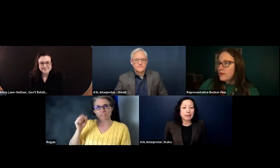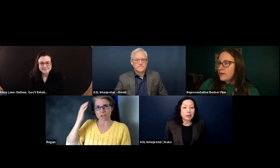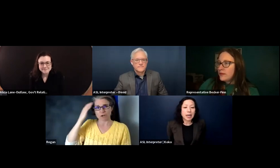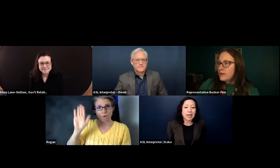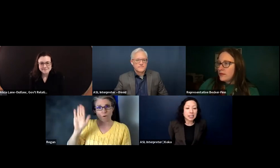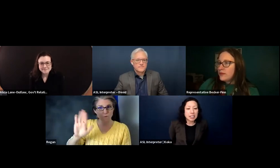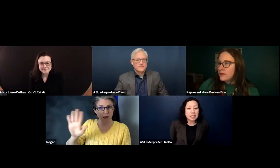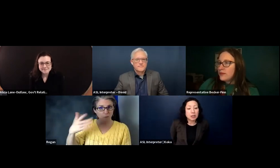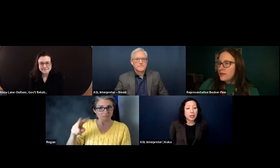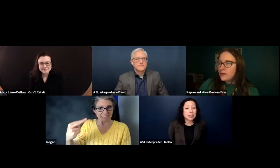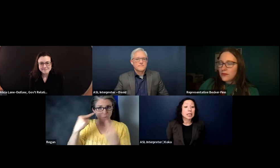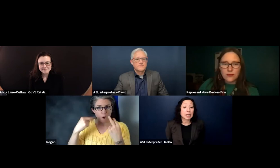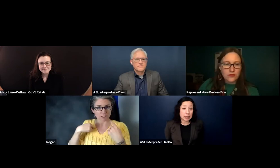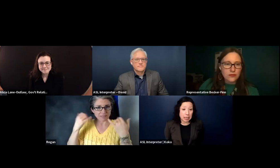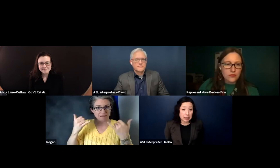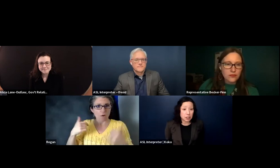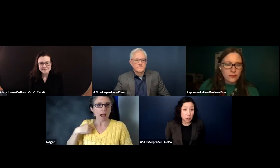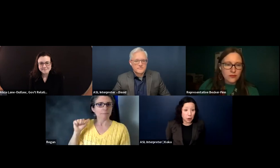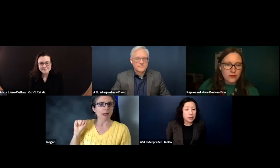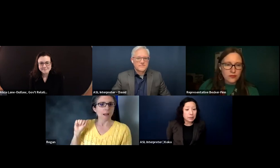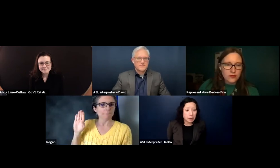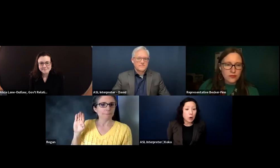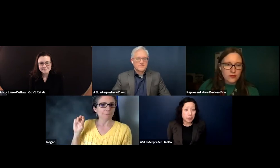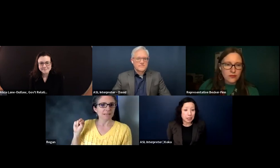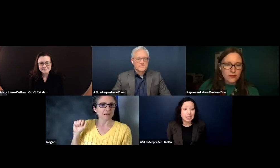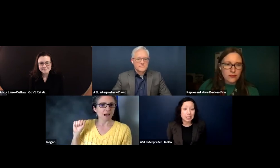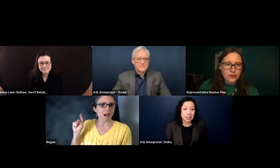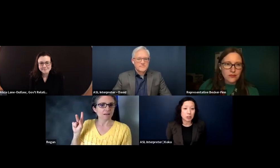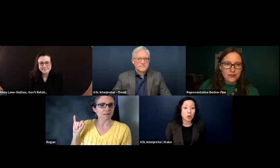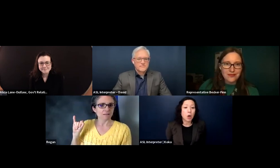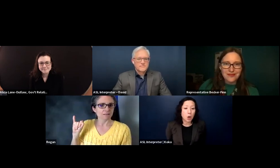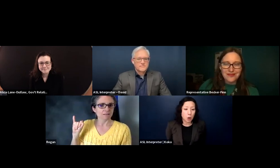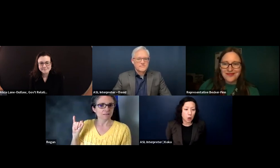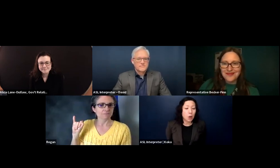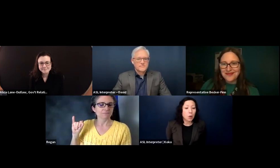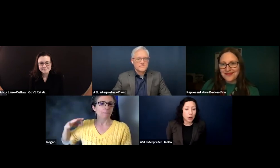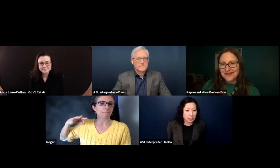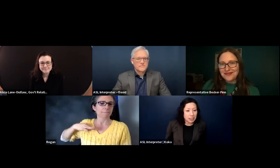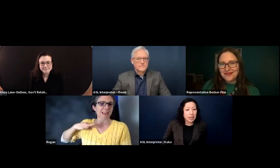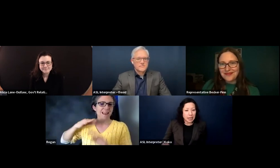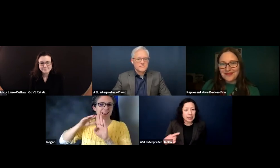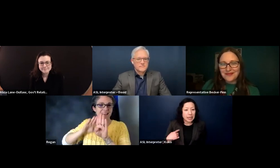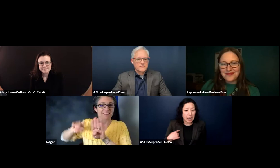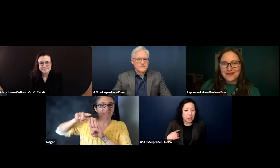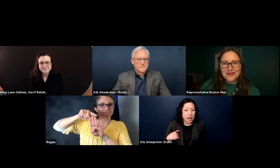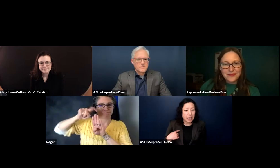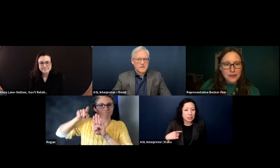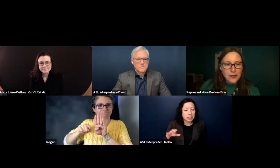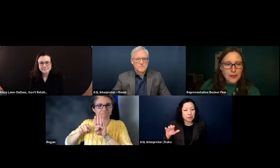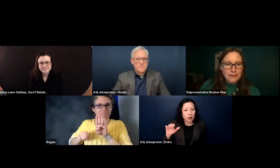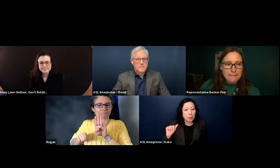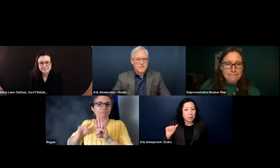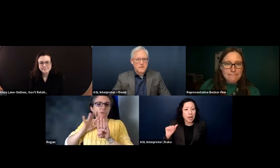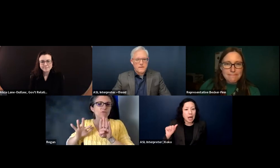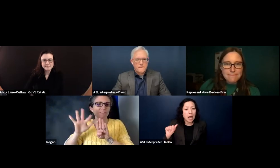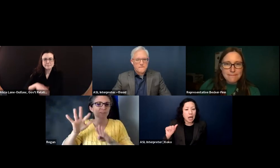Hello again, everyone. I just did want to let Les know. I'm hoping Les is still watching and that I am